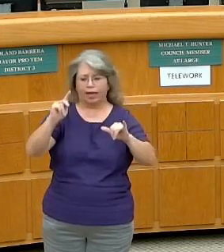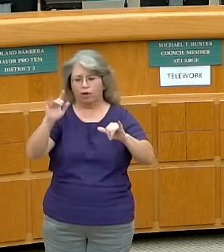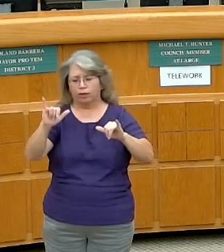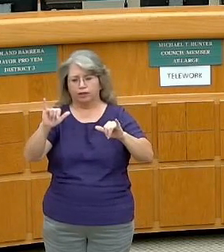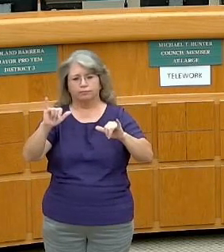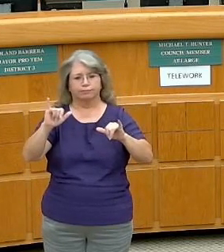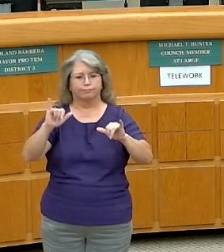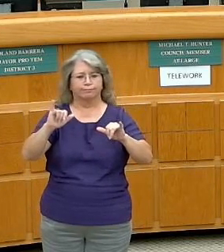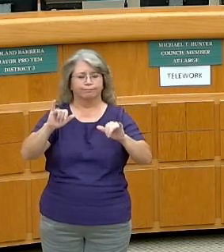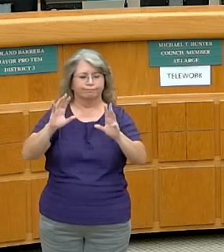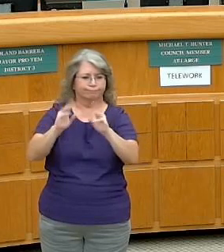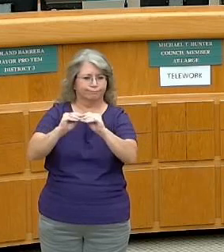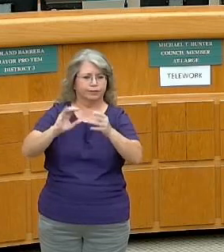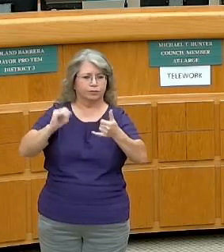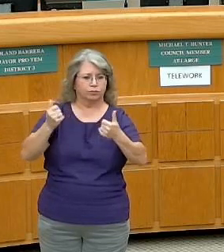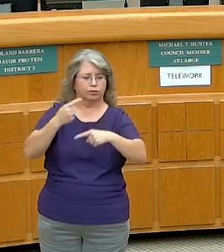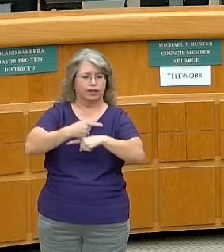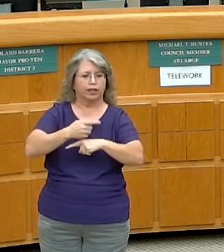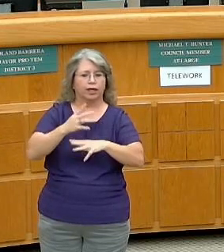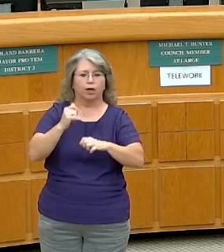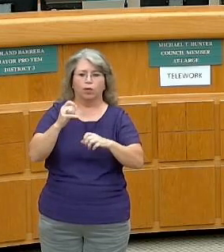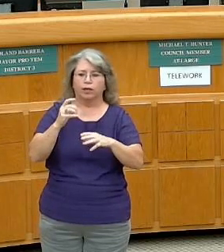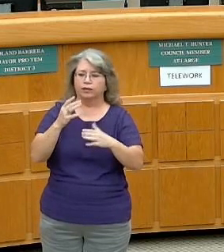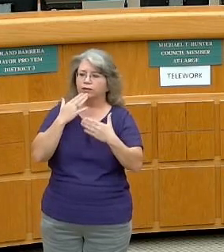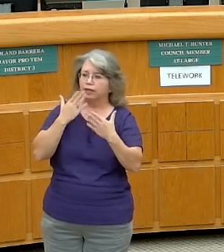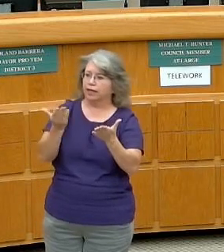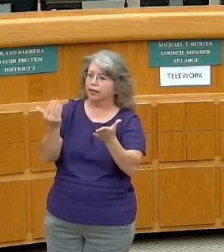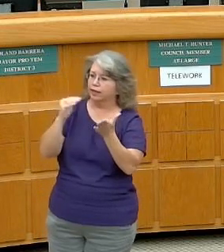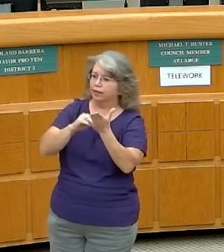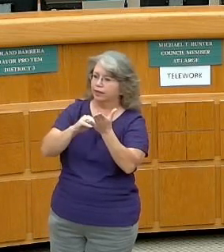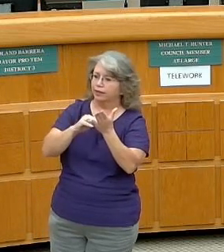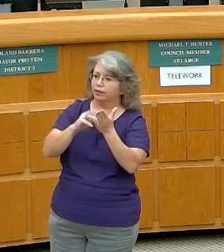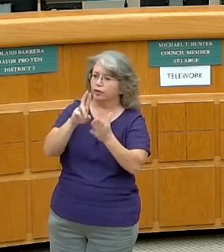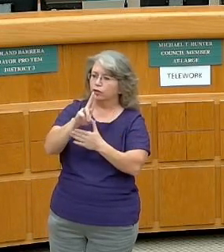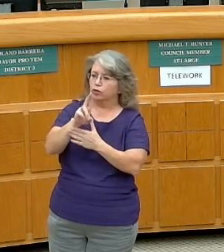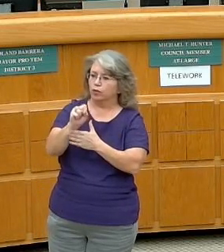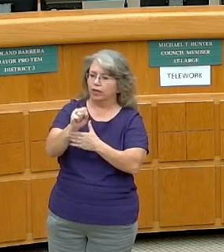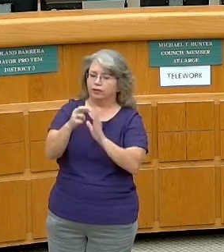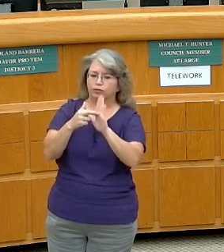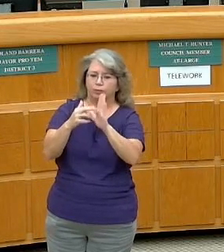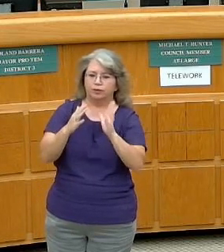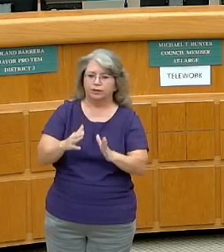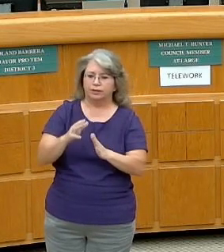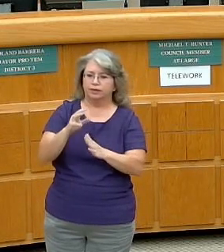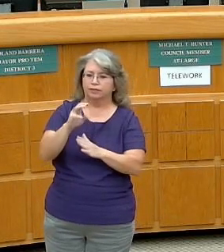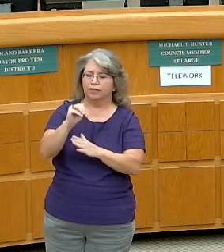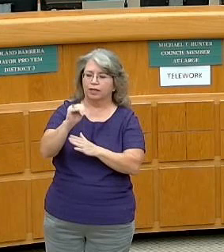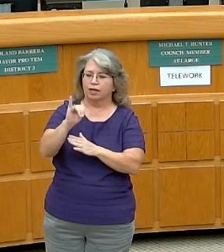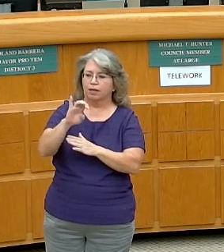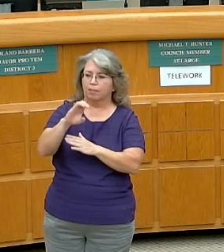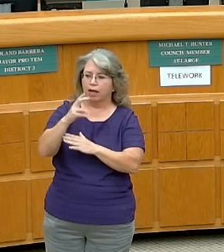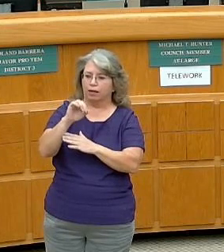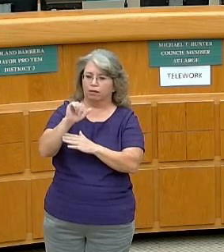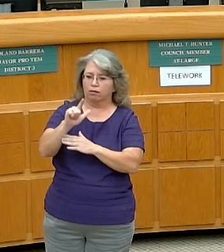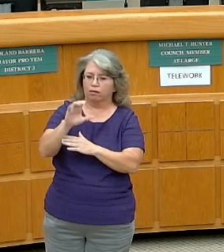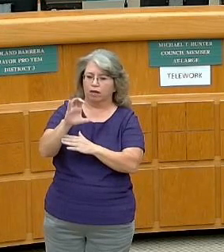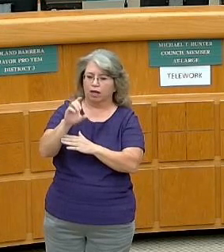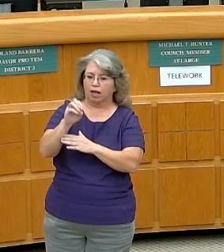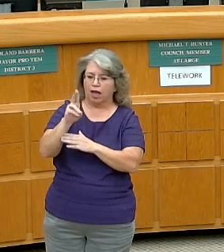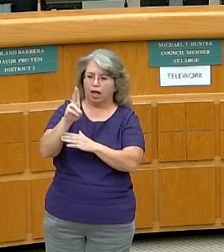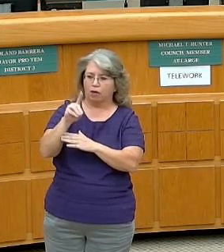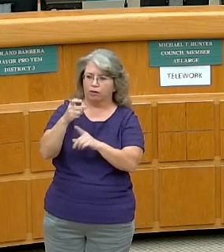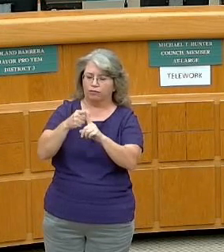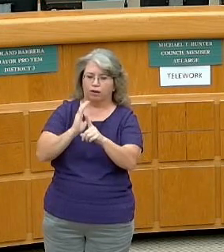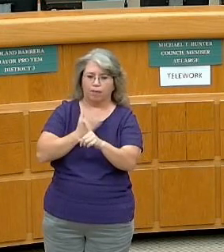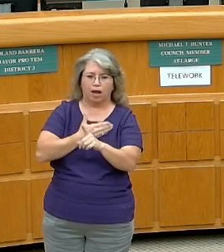to extend another thank you to United States Representative Michael Cloud from our 27th Congressional District of Texas. It's great